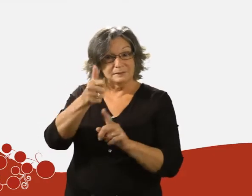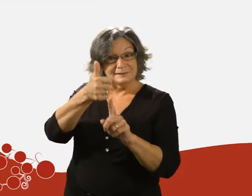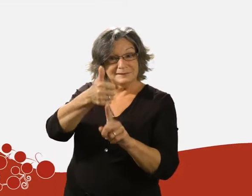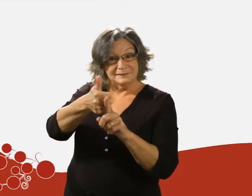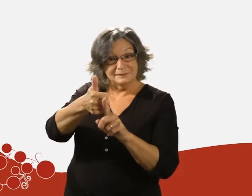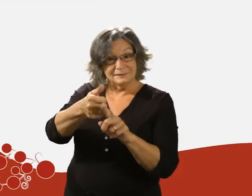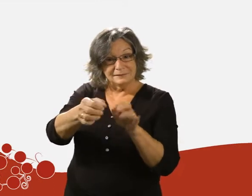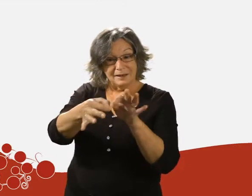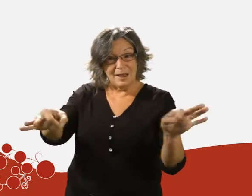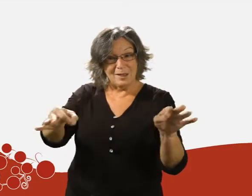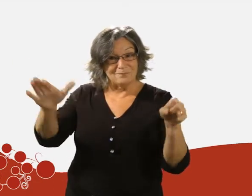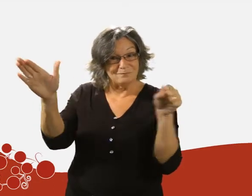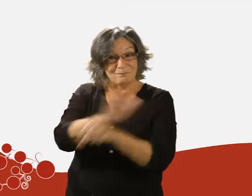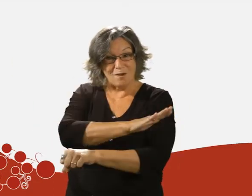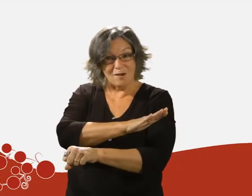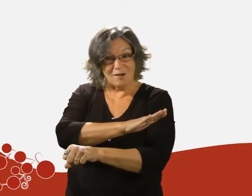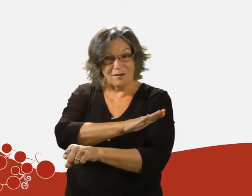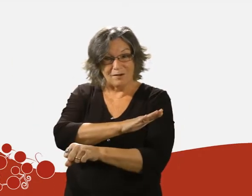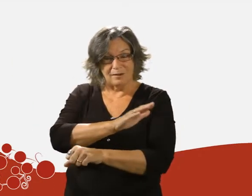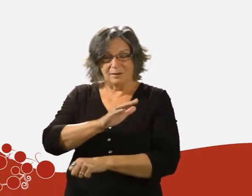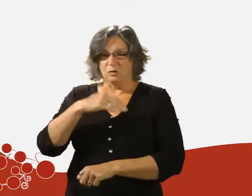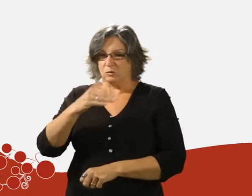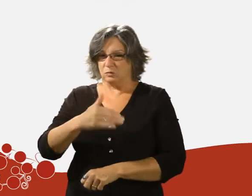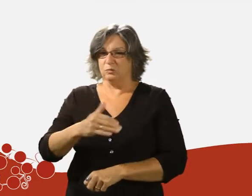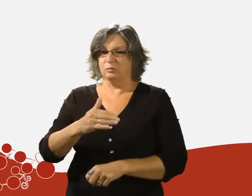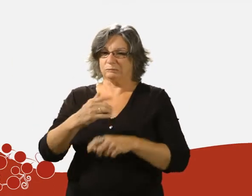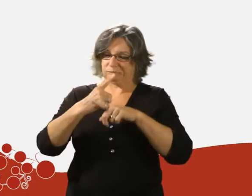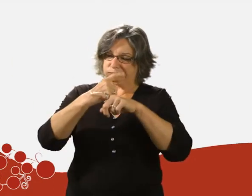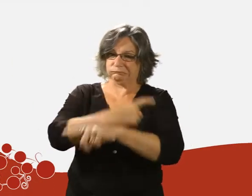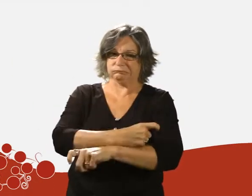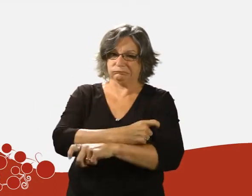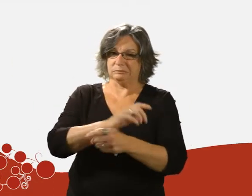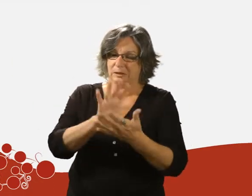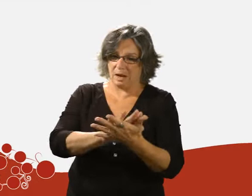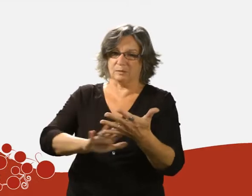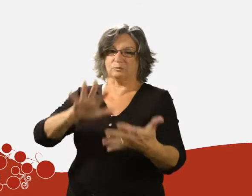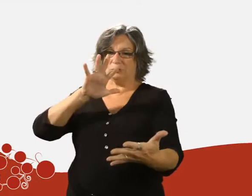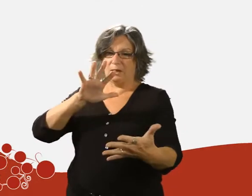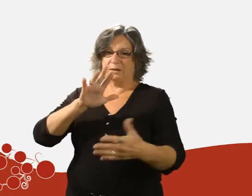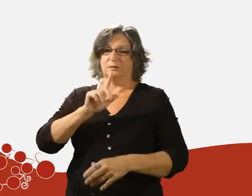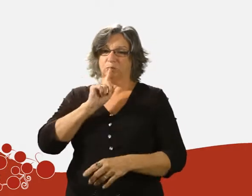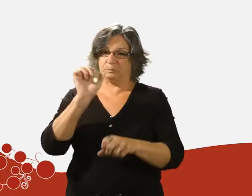Did you know that American Sign Language is a real language able to convey complicated and abstract concepts?